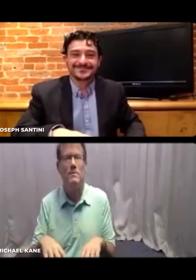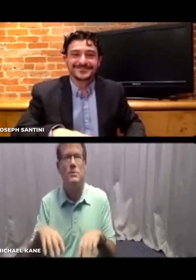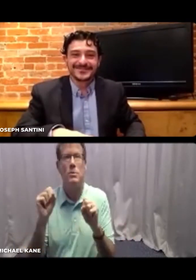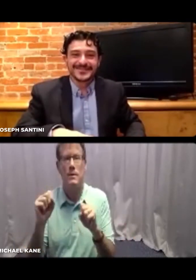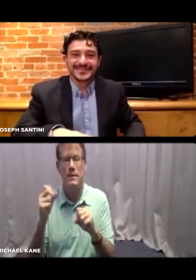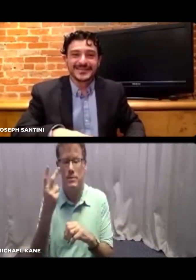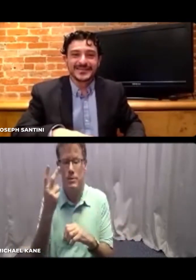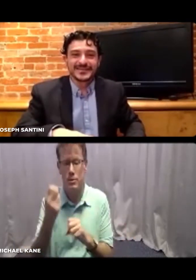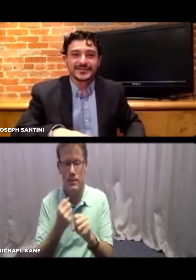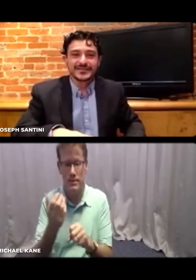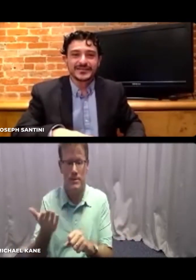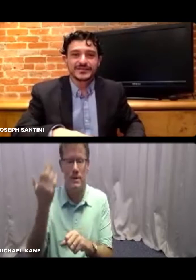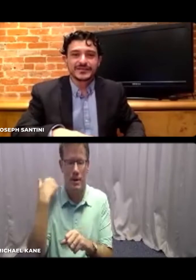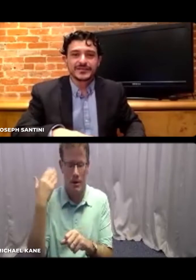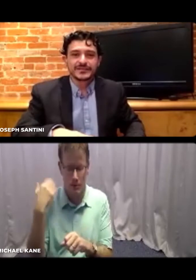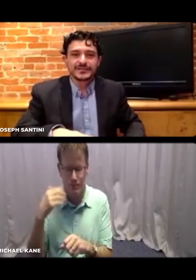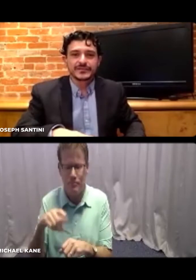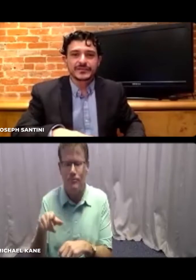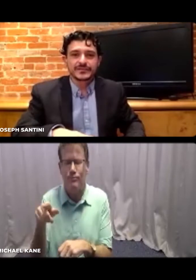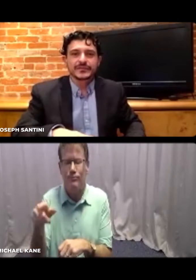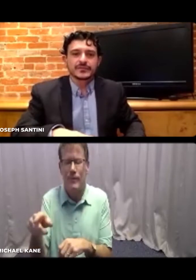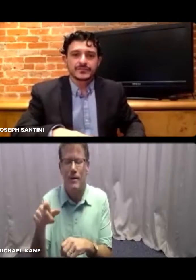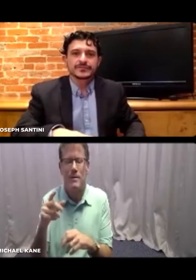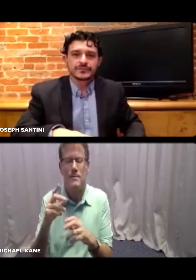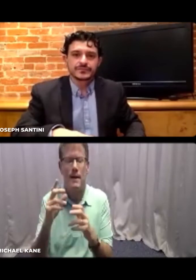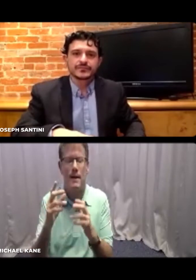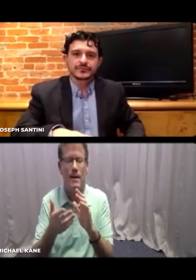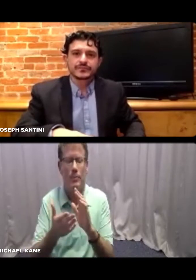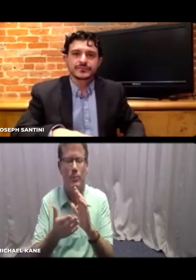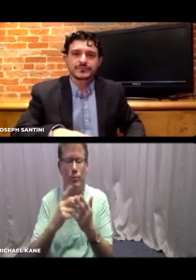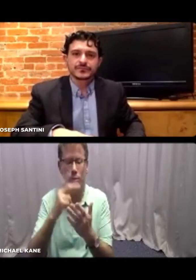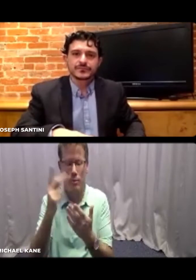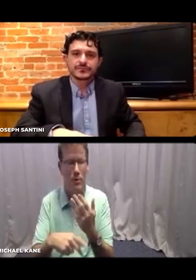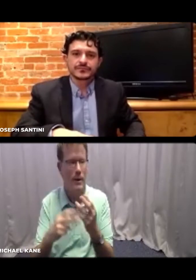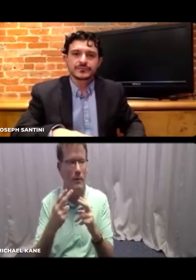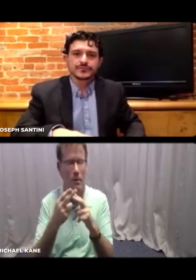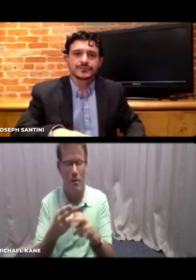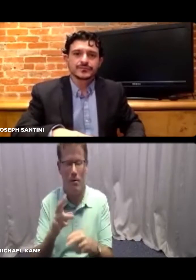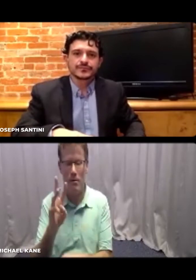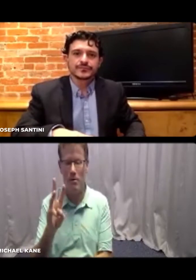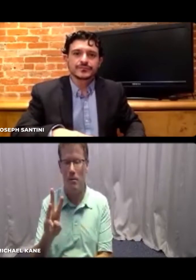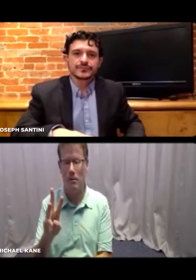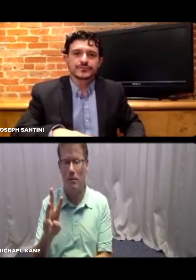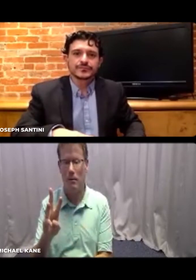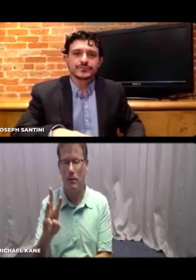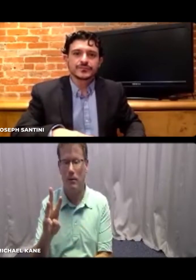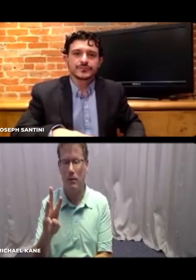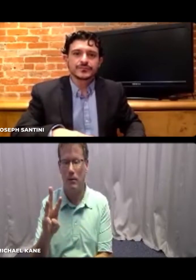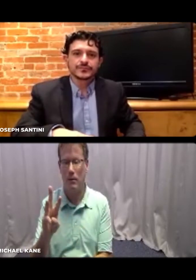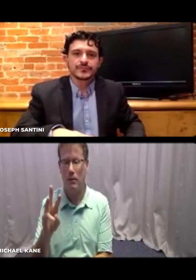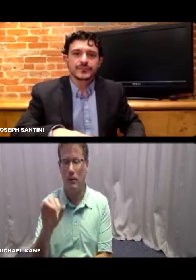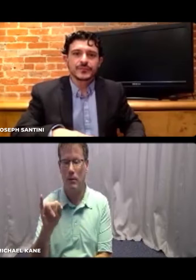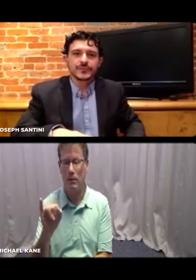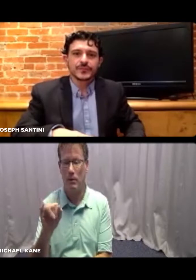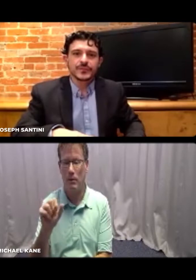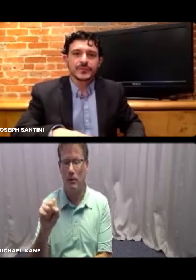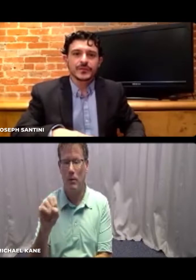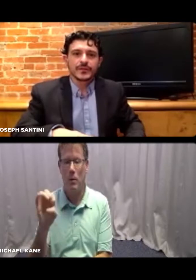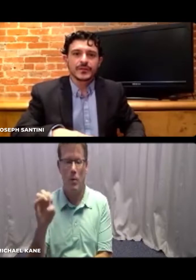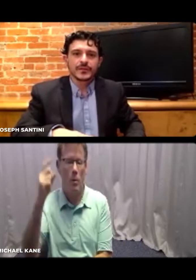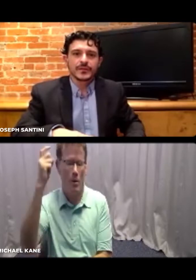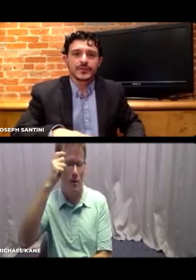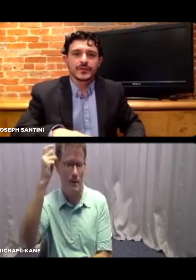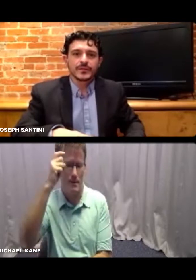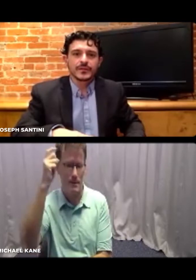years ago, and the program is called WISE, W-I-S-E. I